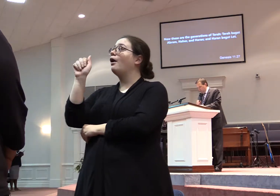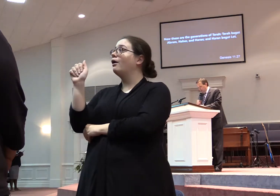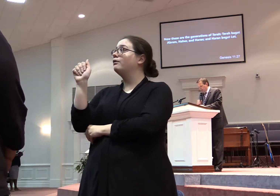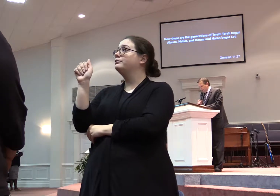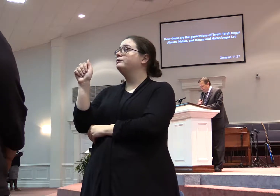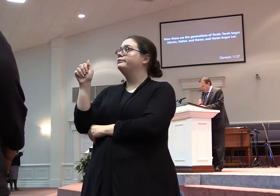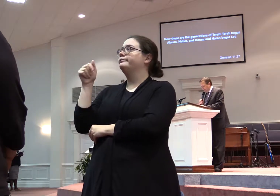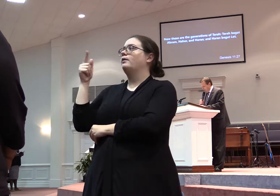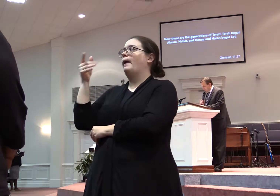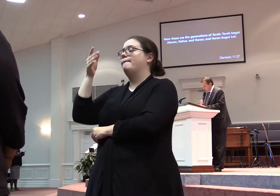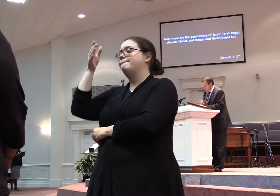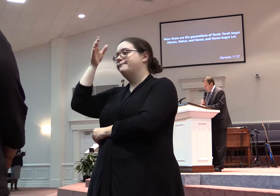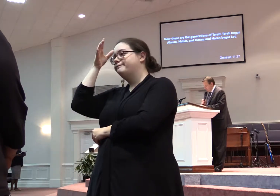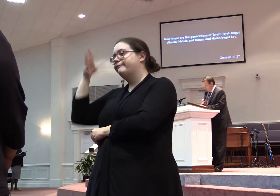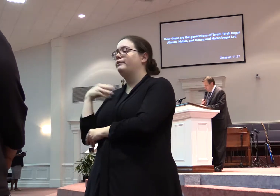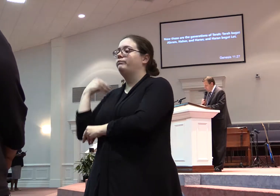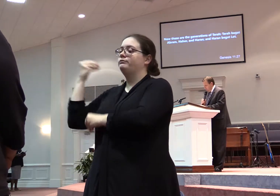He begat Abram,